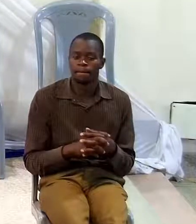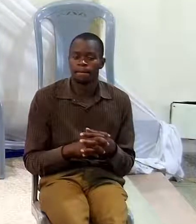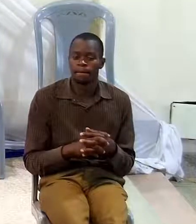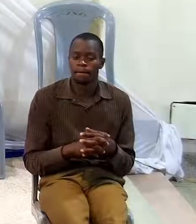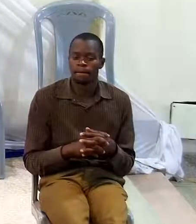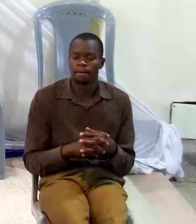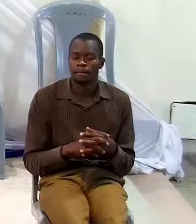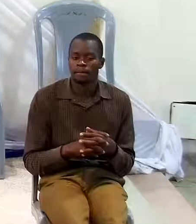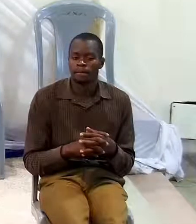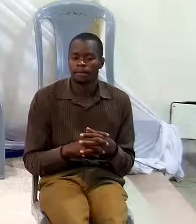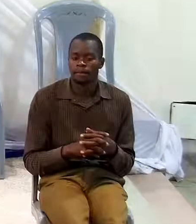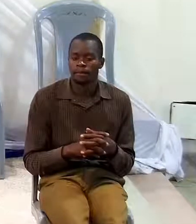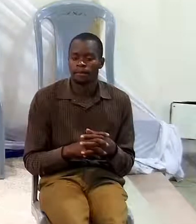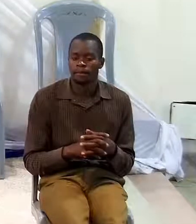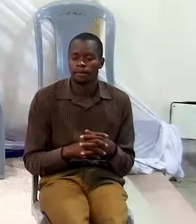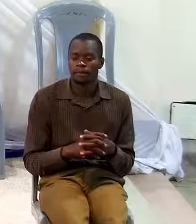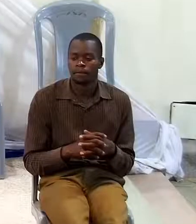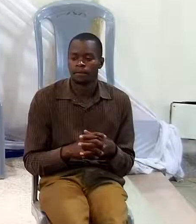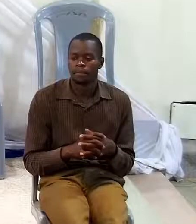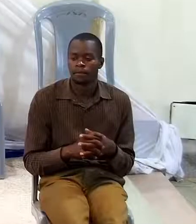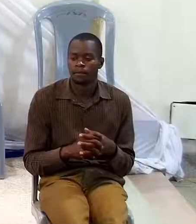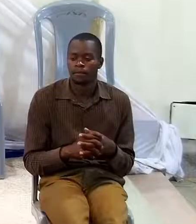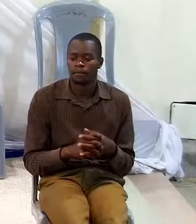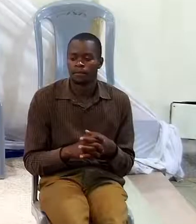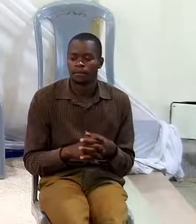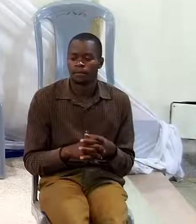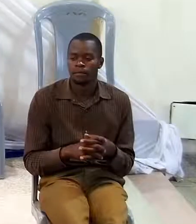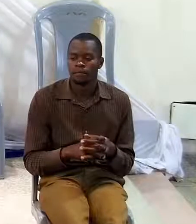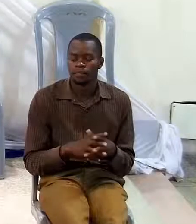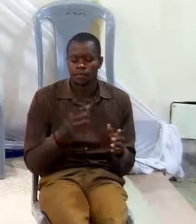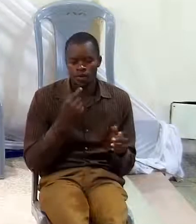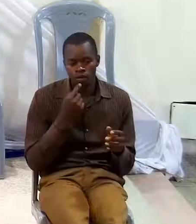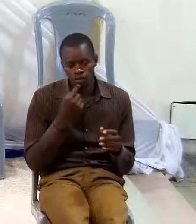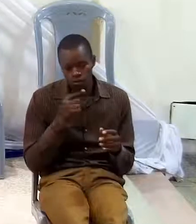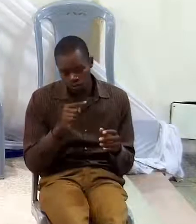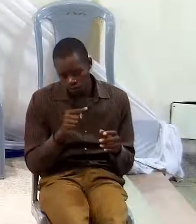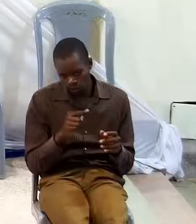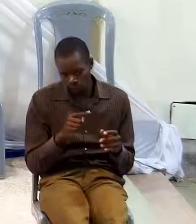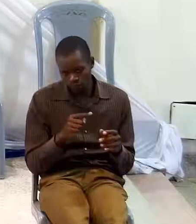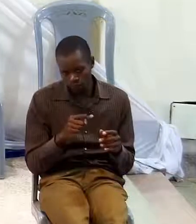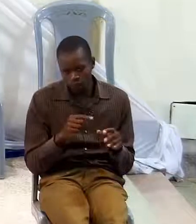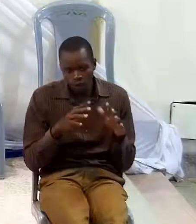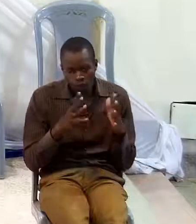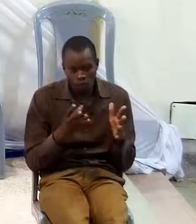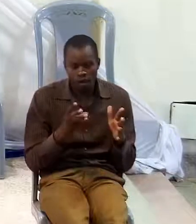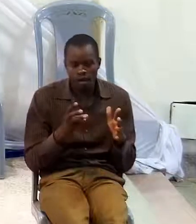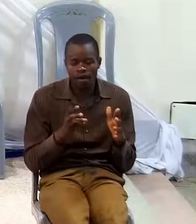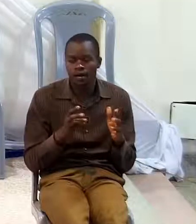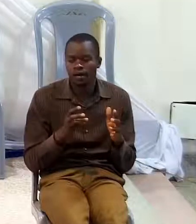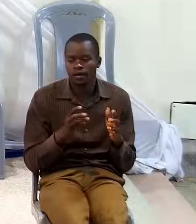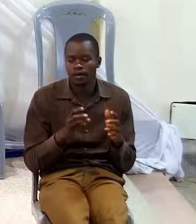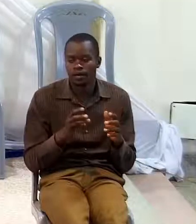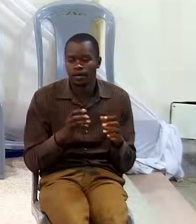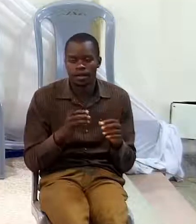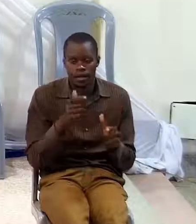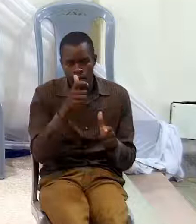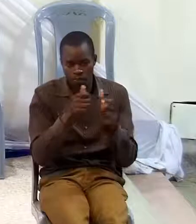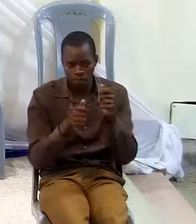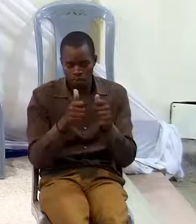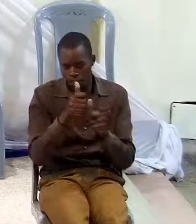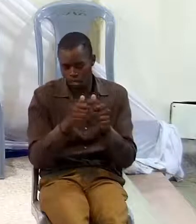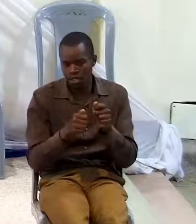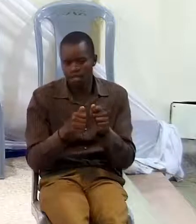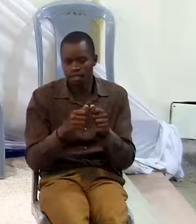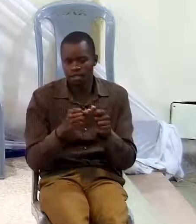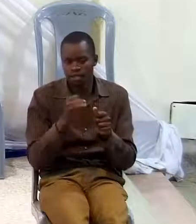that is in the body. So where milk is your